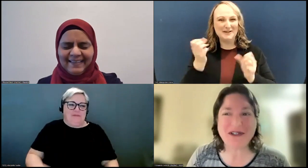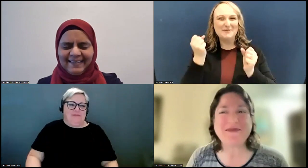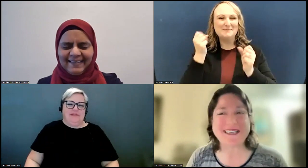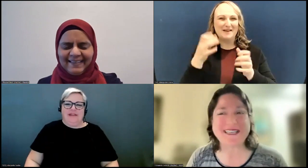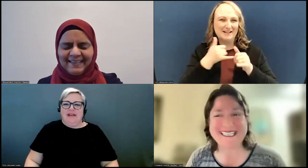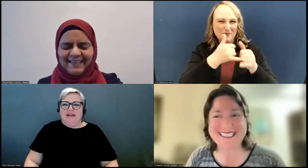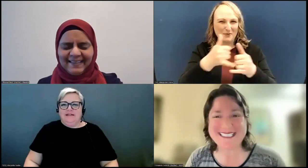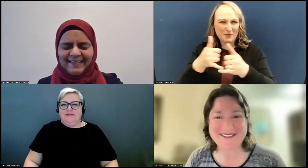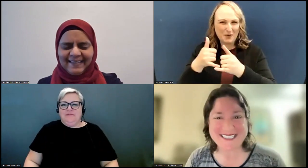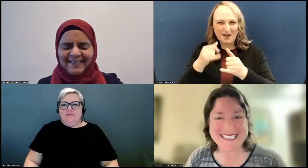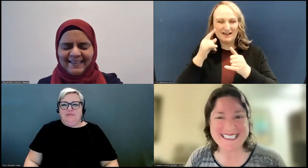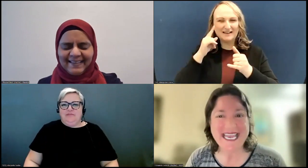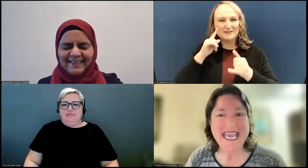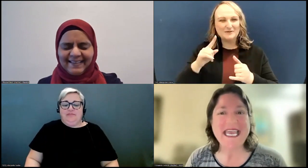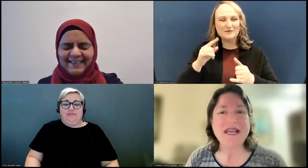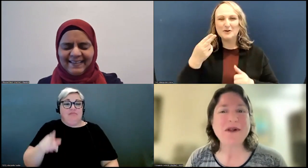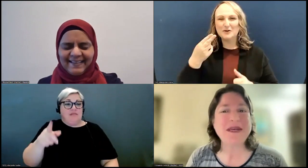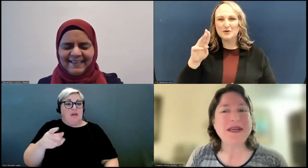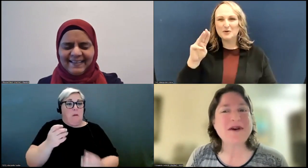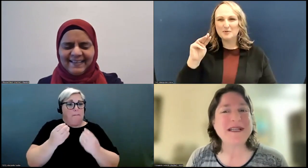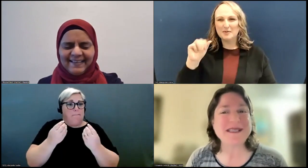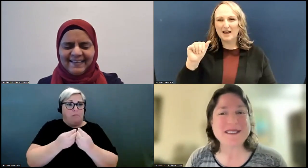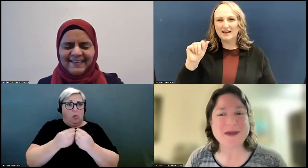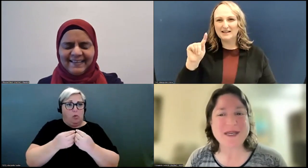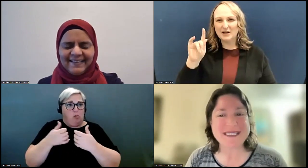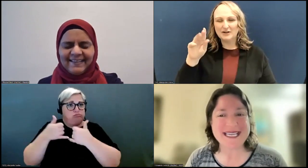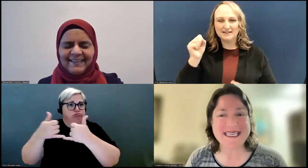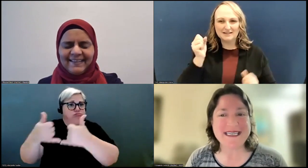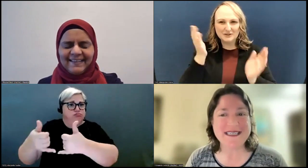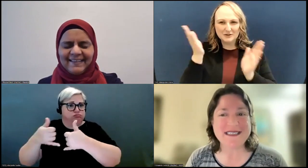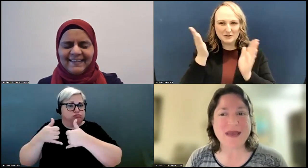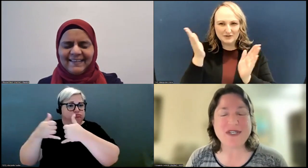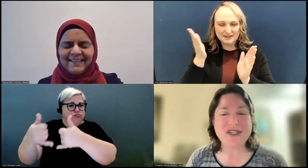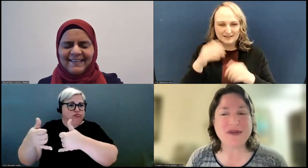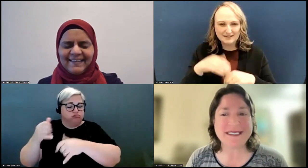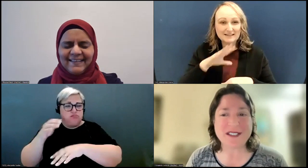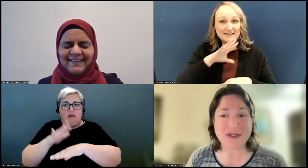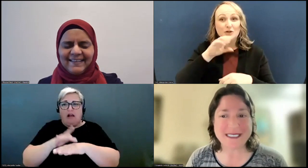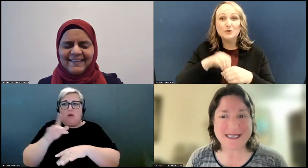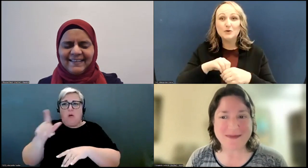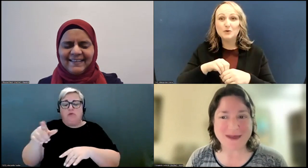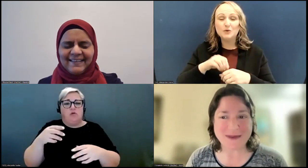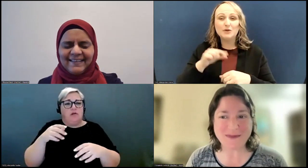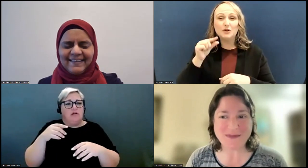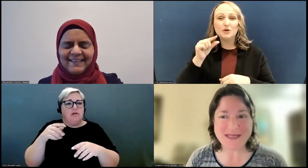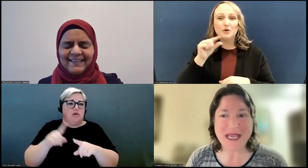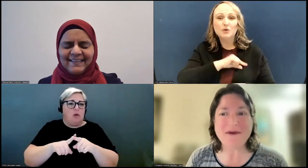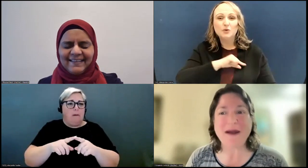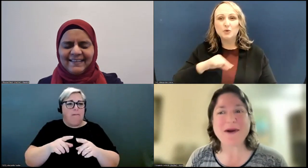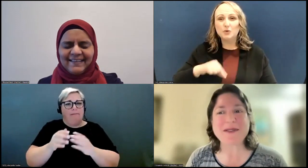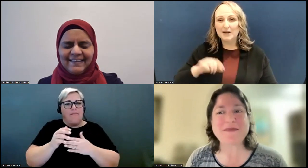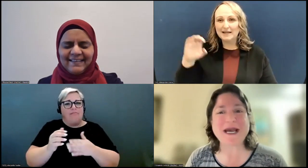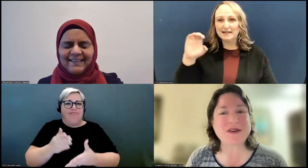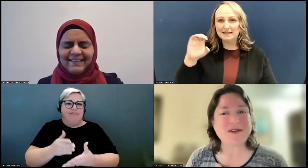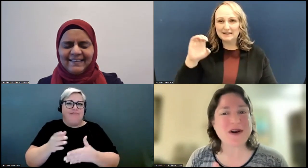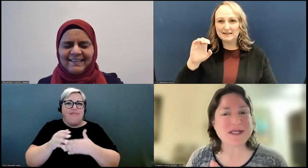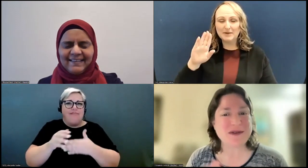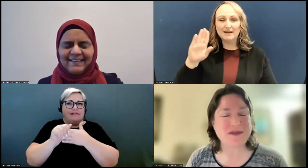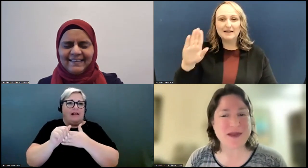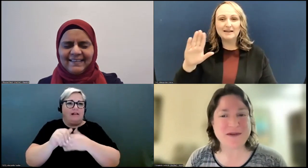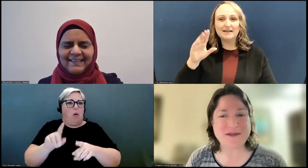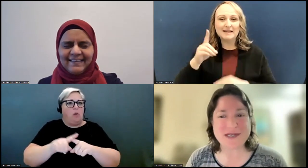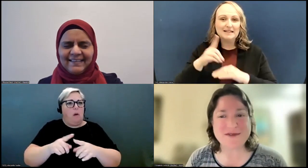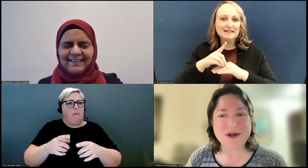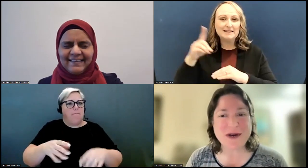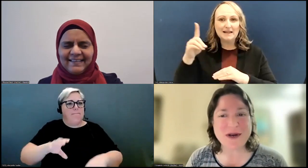awards for humanitarian services, including a Queen Elizabeth II Diamond Jubilee Medal. Rabia holds a Bachelor of Arts